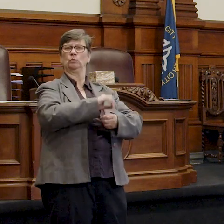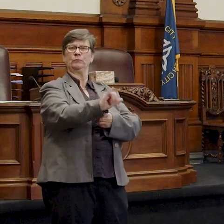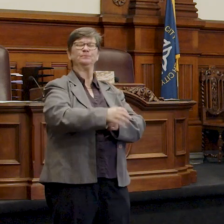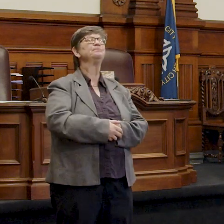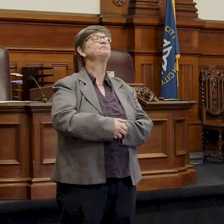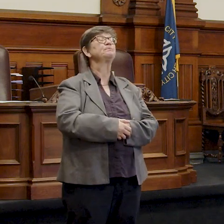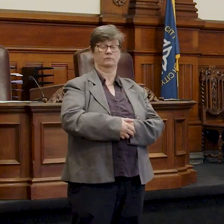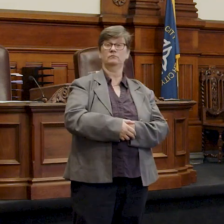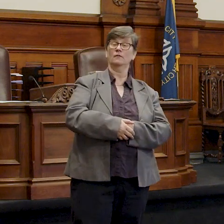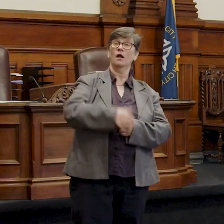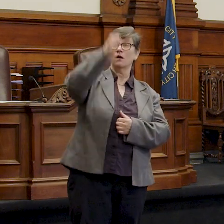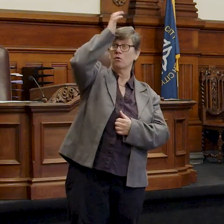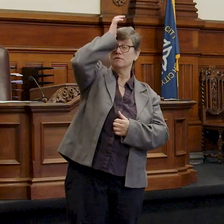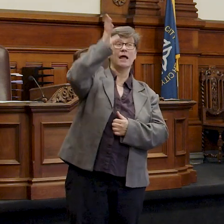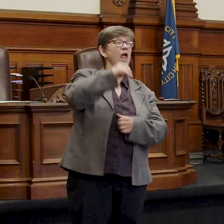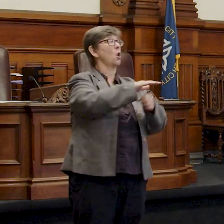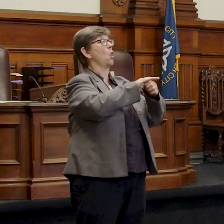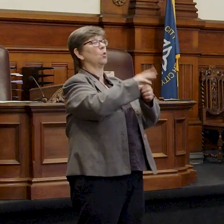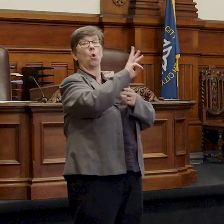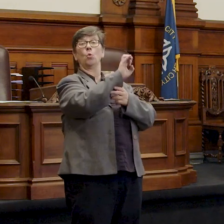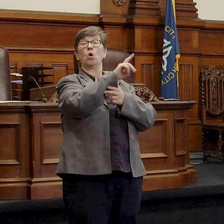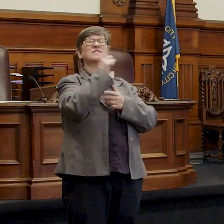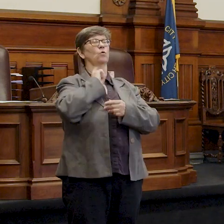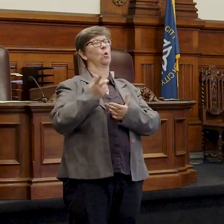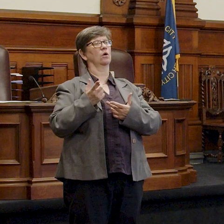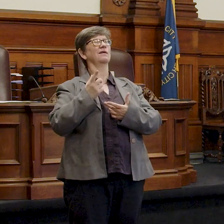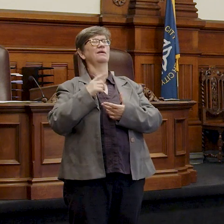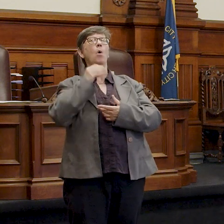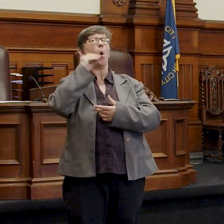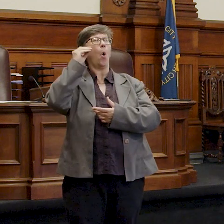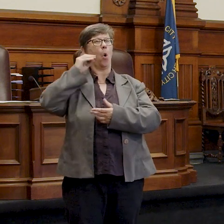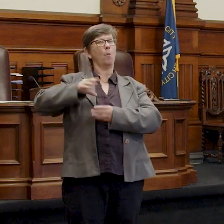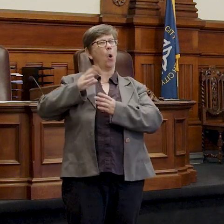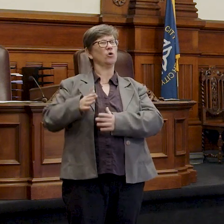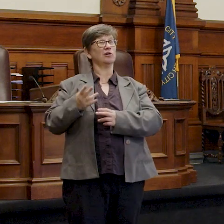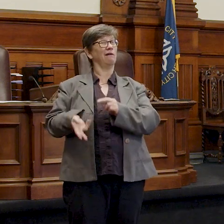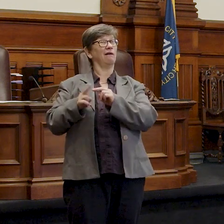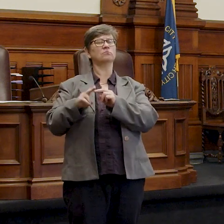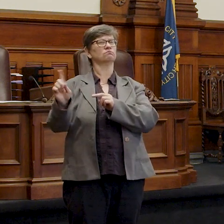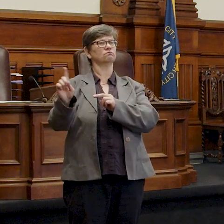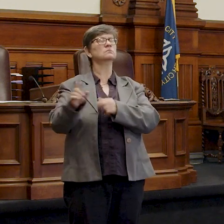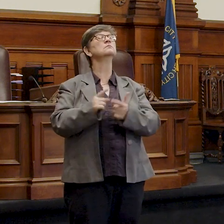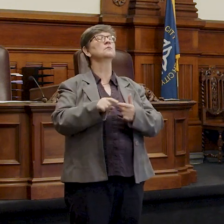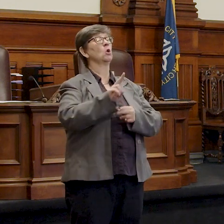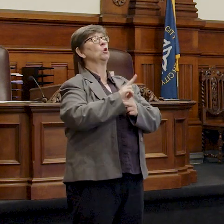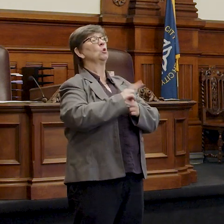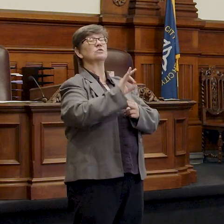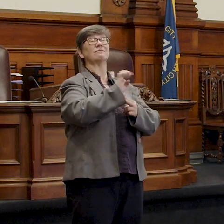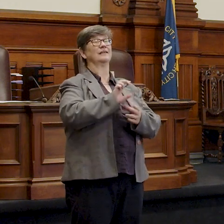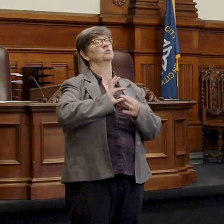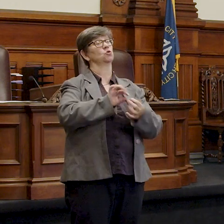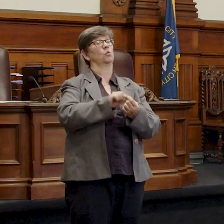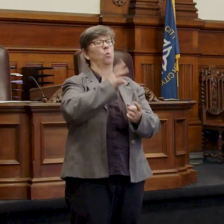these, refuse and local works user fees for the typical homeowner will not increase, while user fees associated with